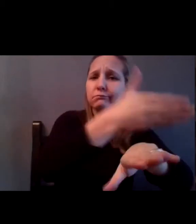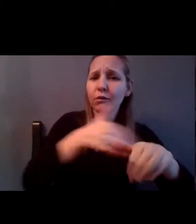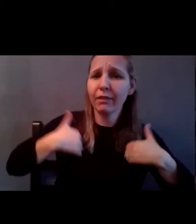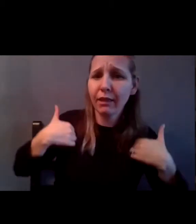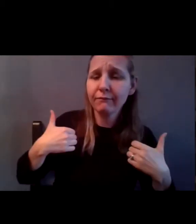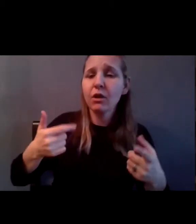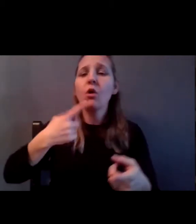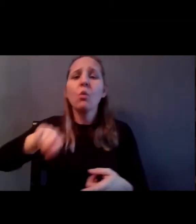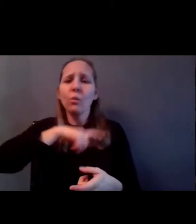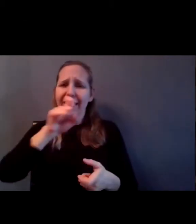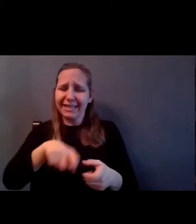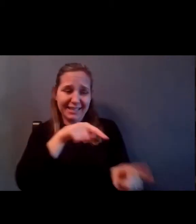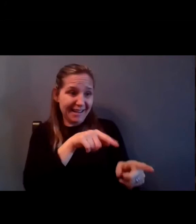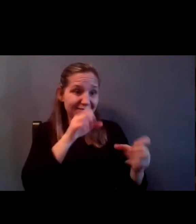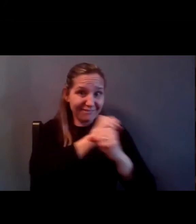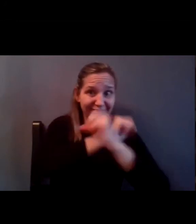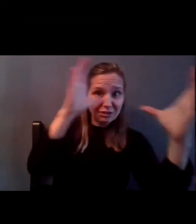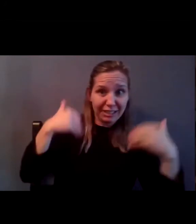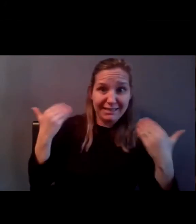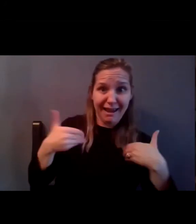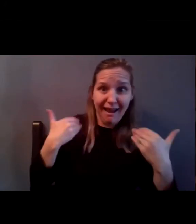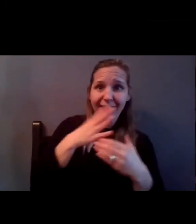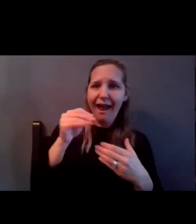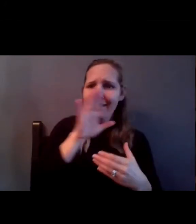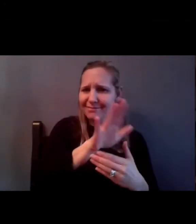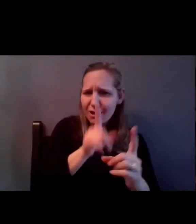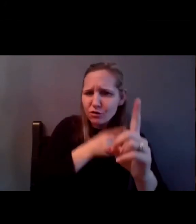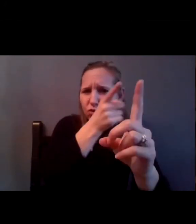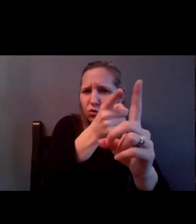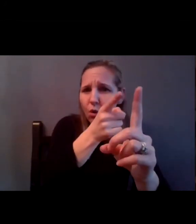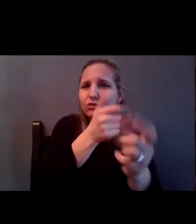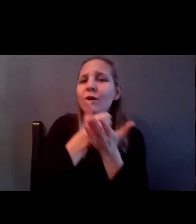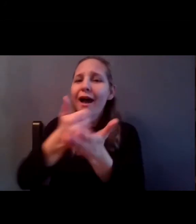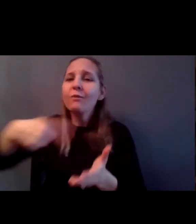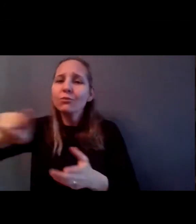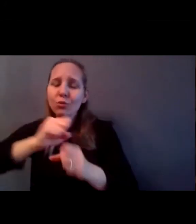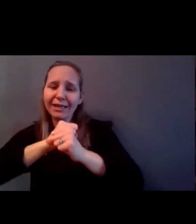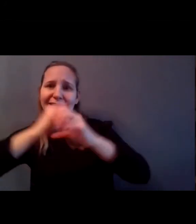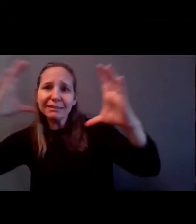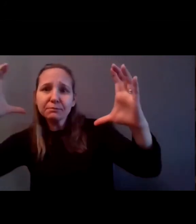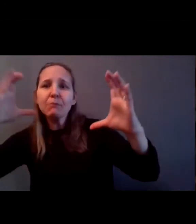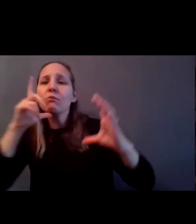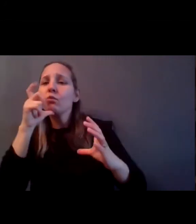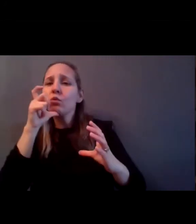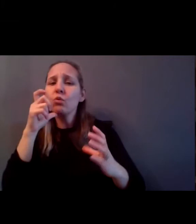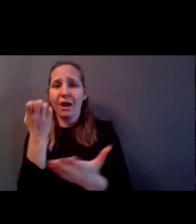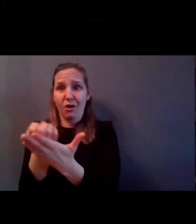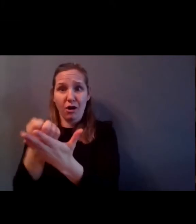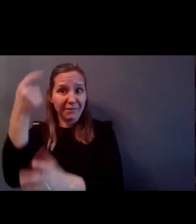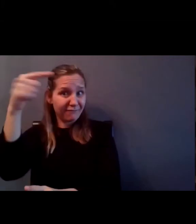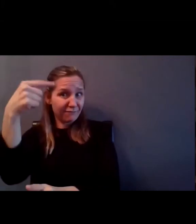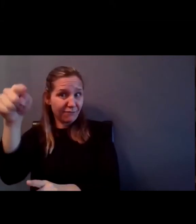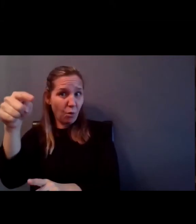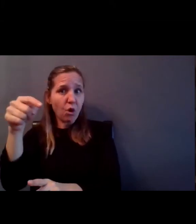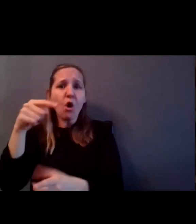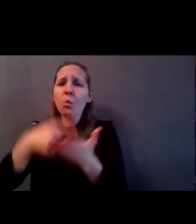drive of young people to expand our understanding of who the economy serves, which measures we can quote unquote realistically